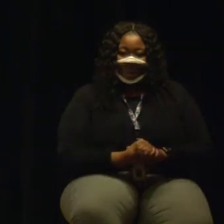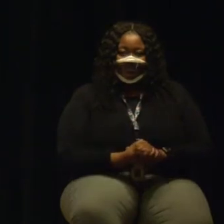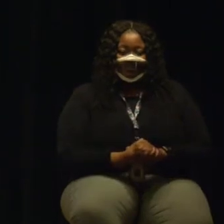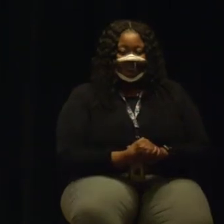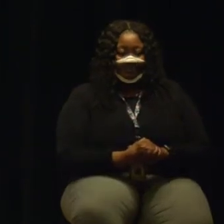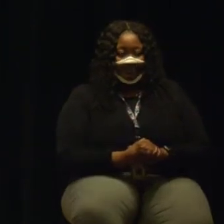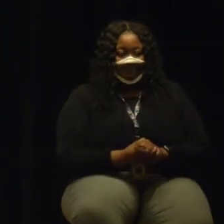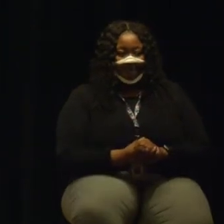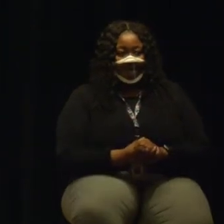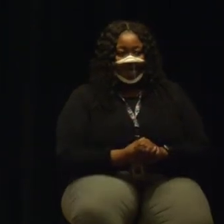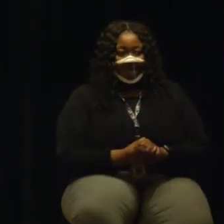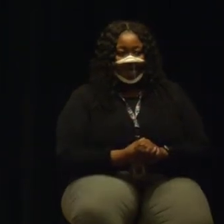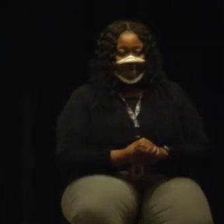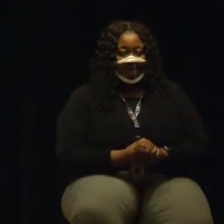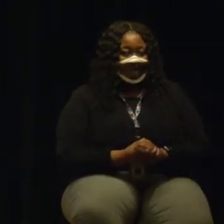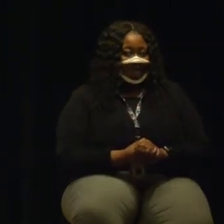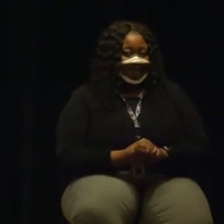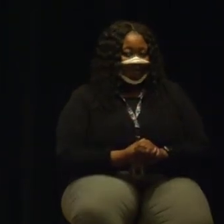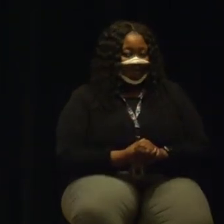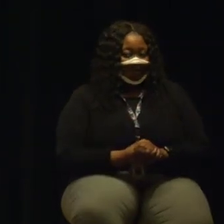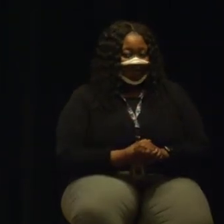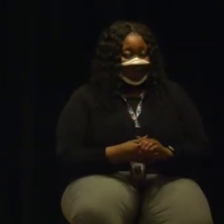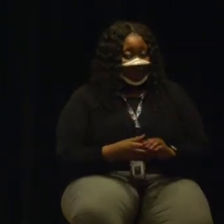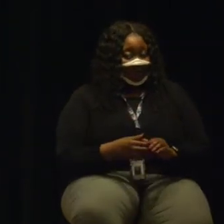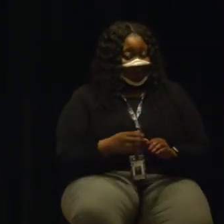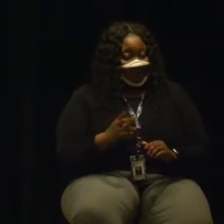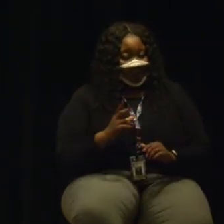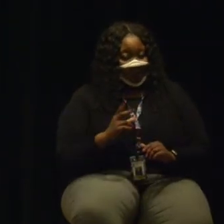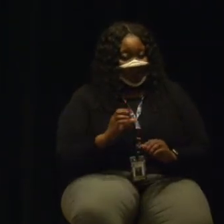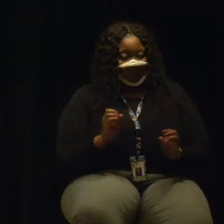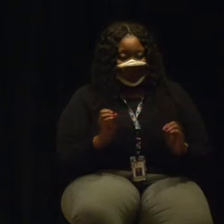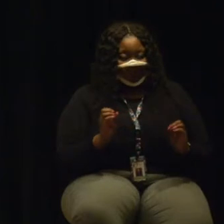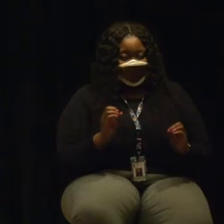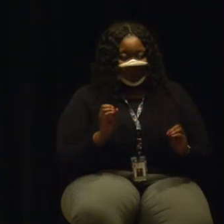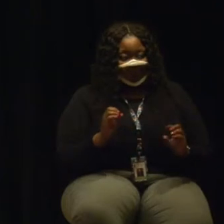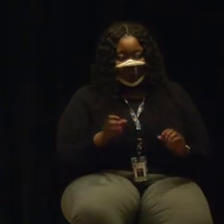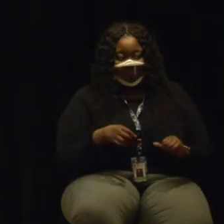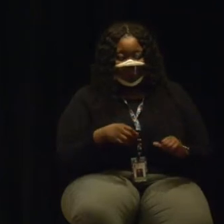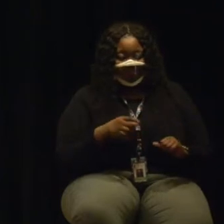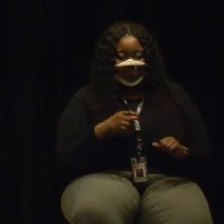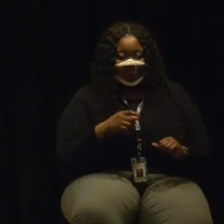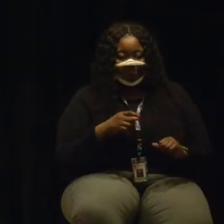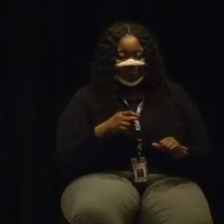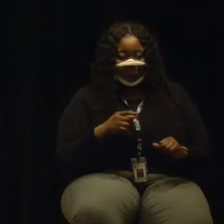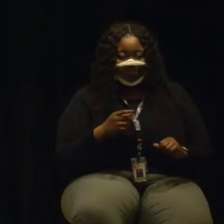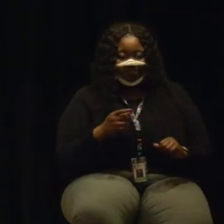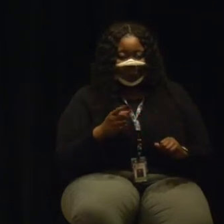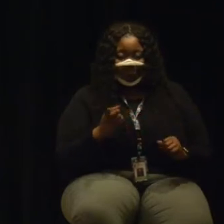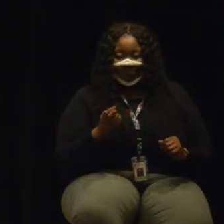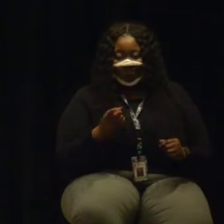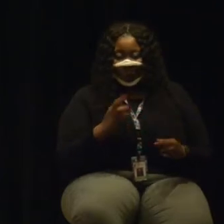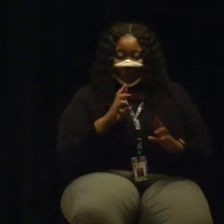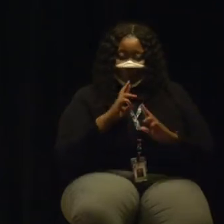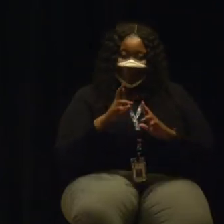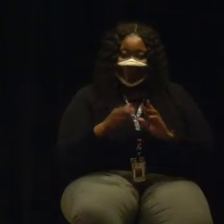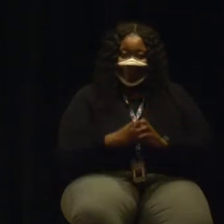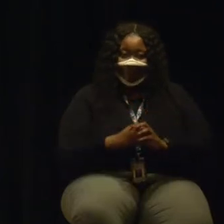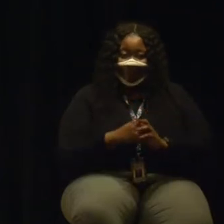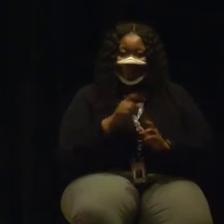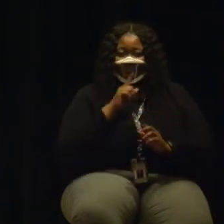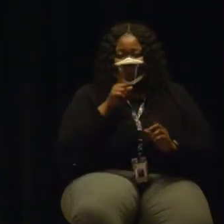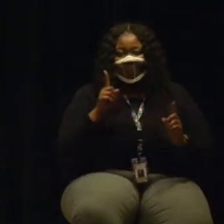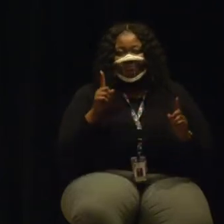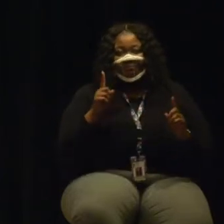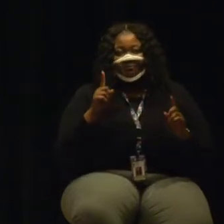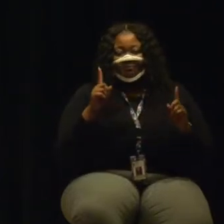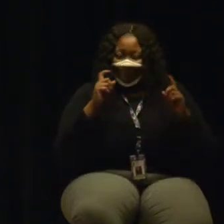Yeah. They ain't even there. Yeah. Well, and it's also international differently too. And it's internationally different as well. Because a tricky thing. Yeah. So that's a really great question though. So